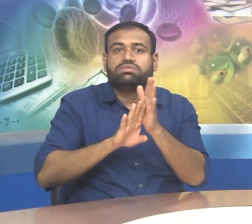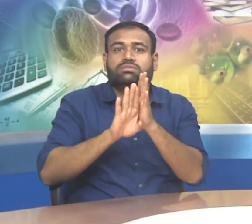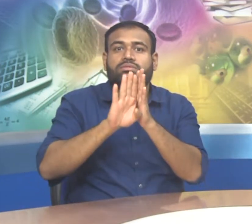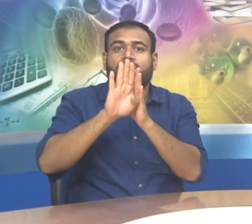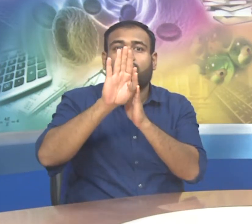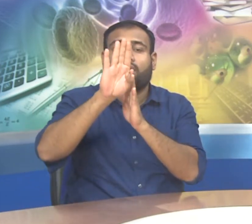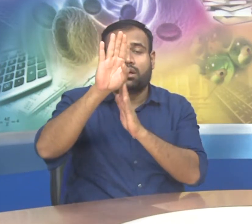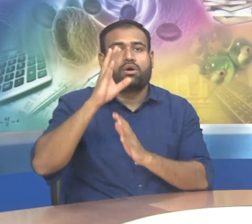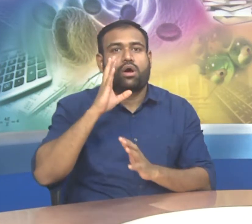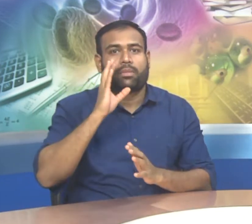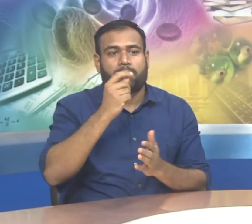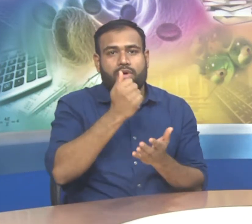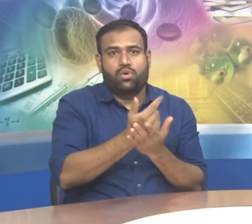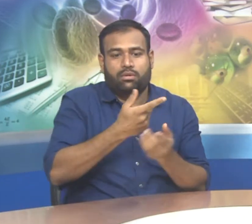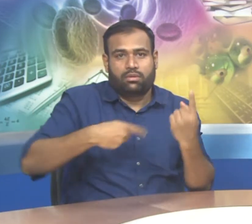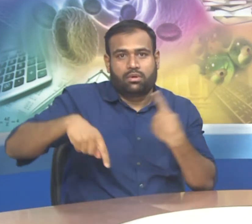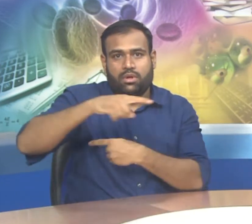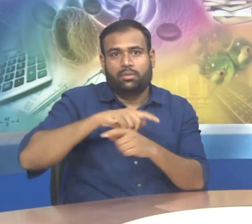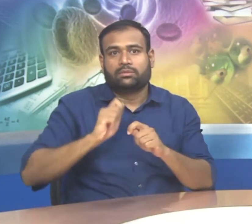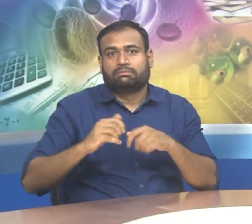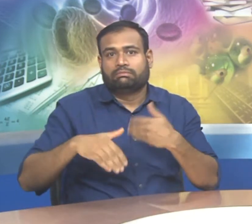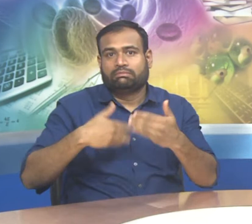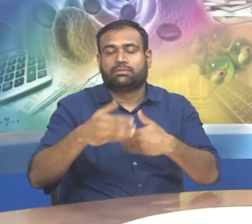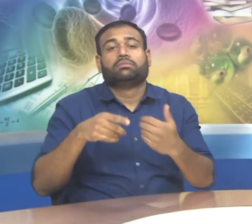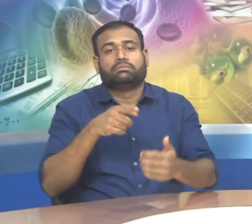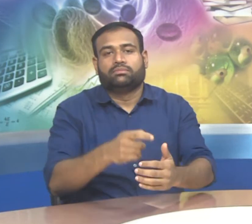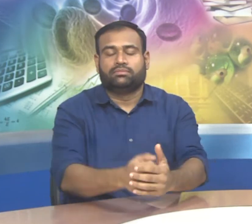the different stakeholders.